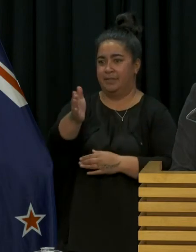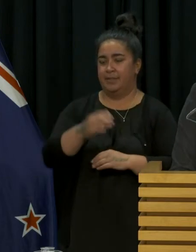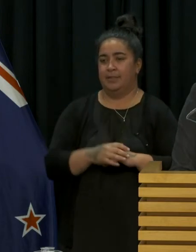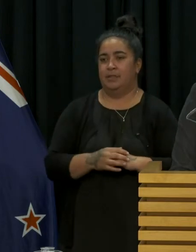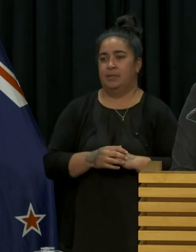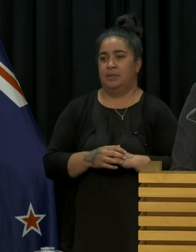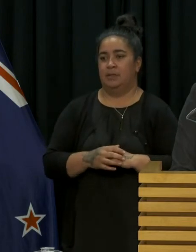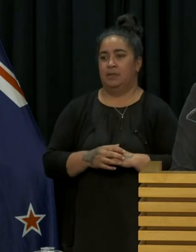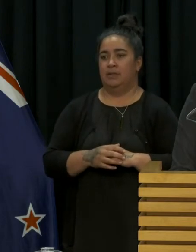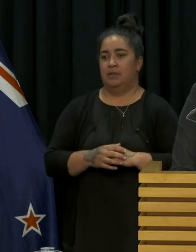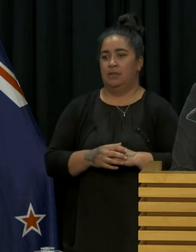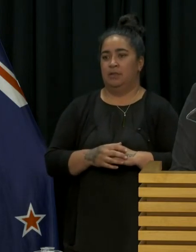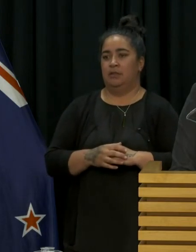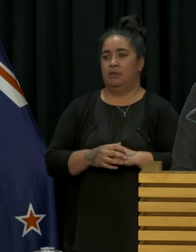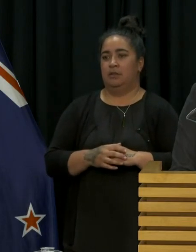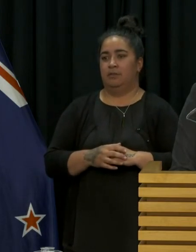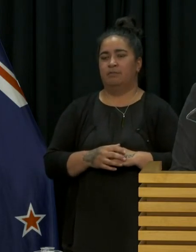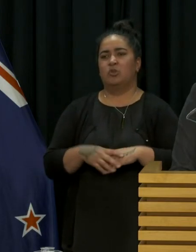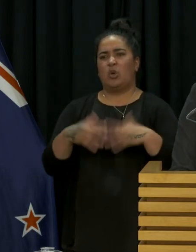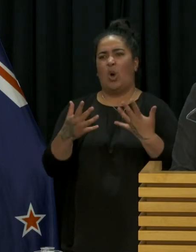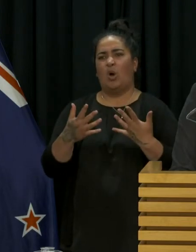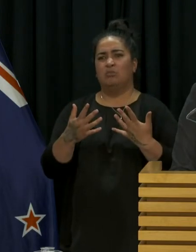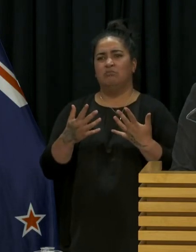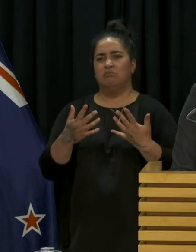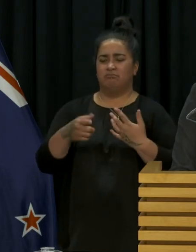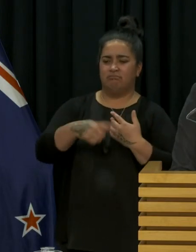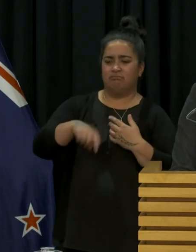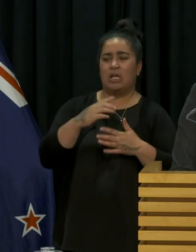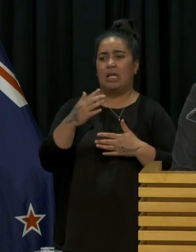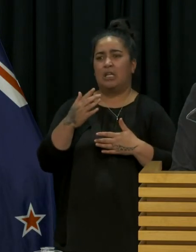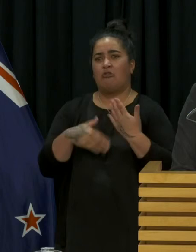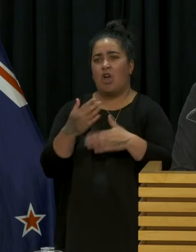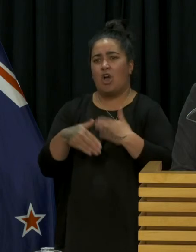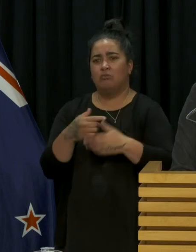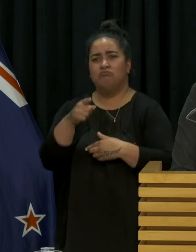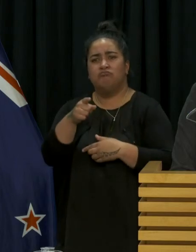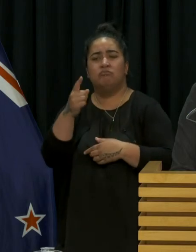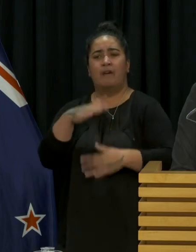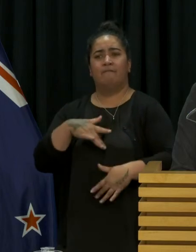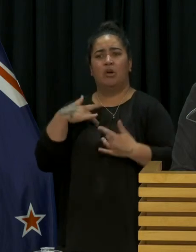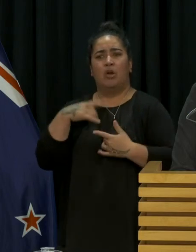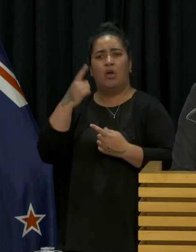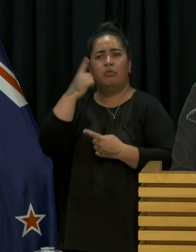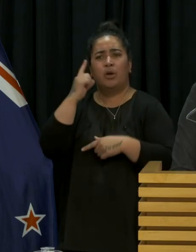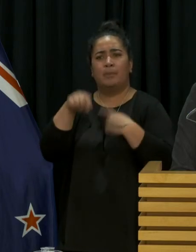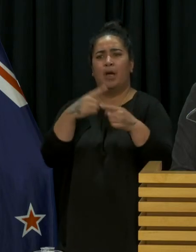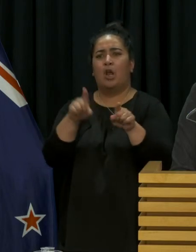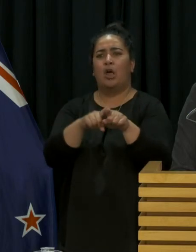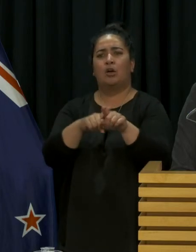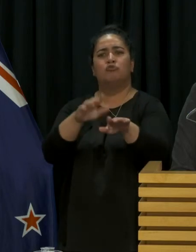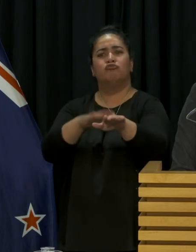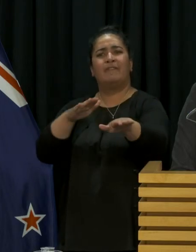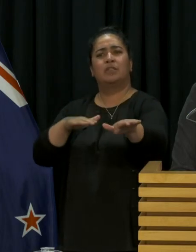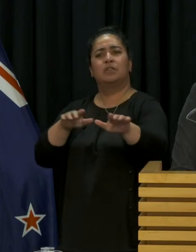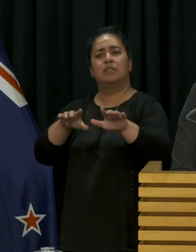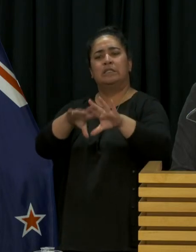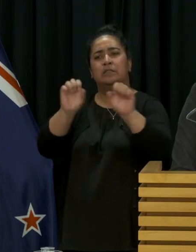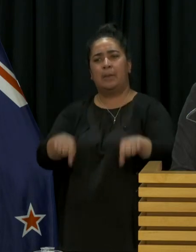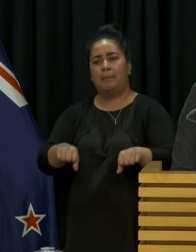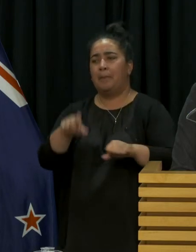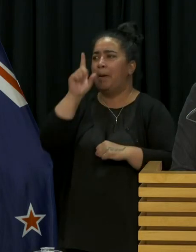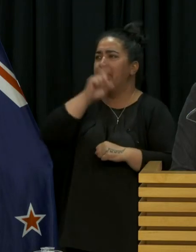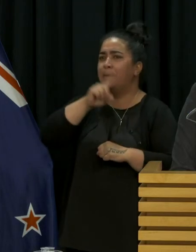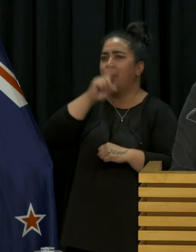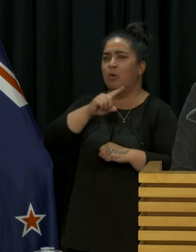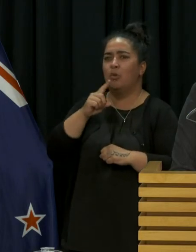Just as the pandemic sort of rolls on, have you given any thought to maybe moving towards more of like a traffic light kind of system where people from lower risk countries can